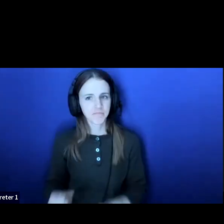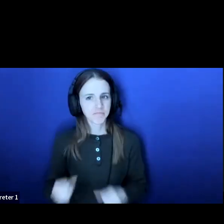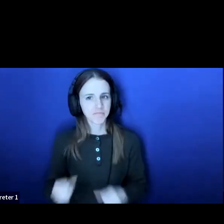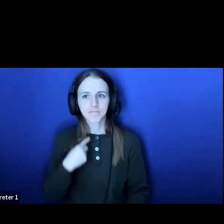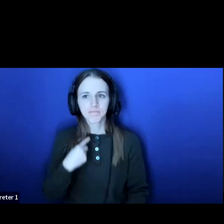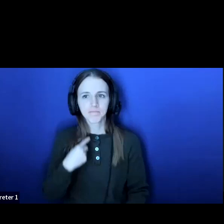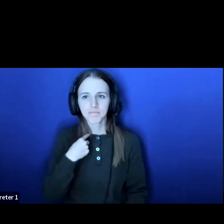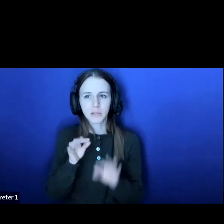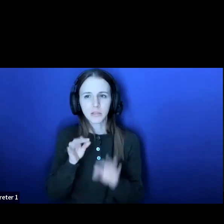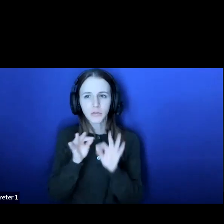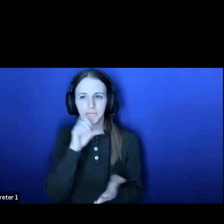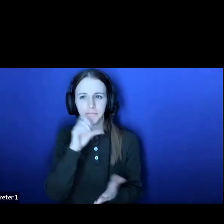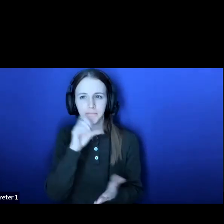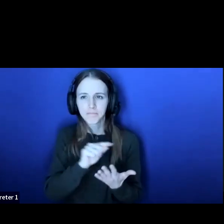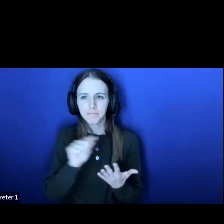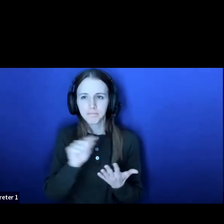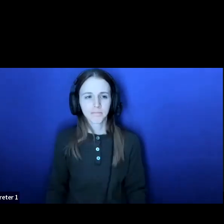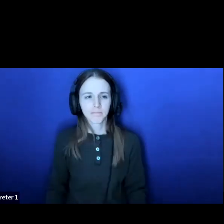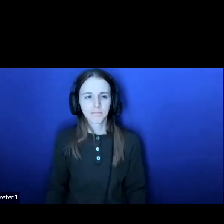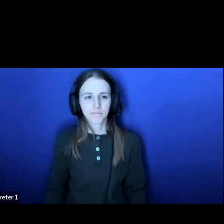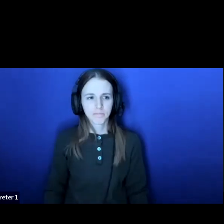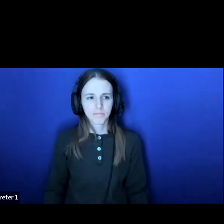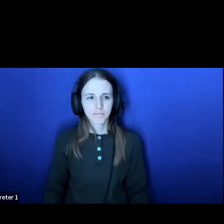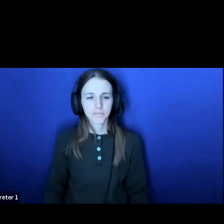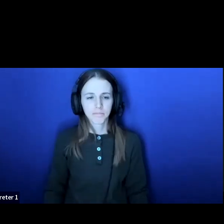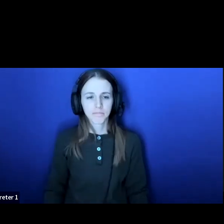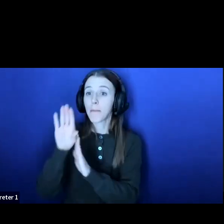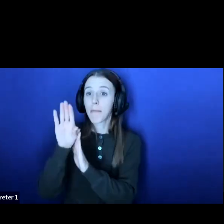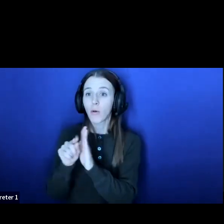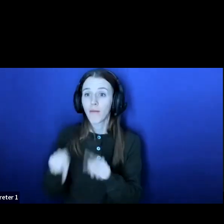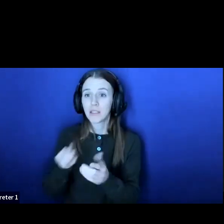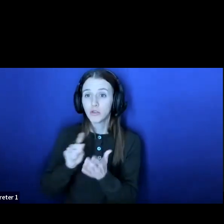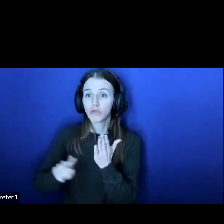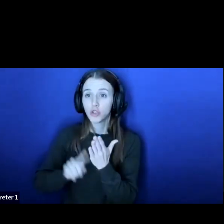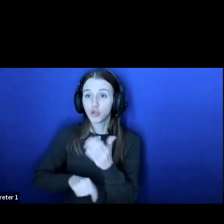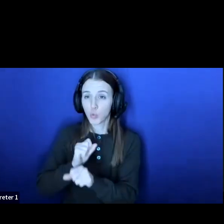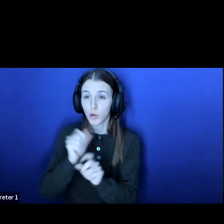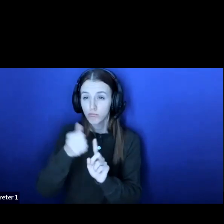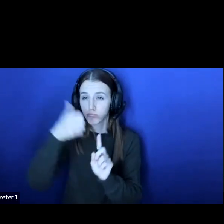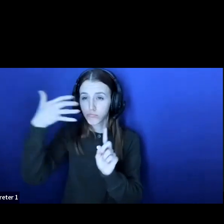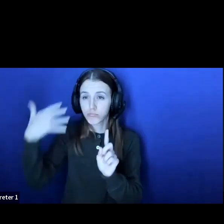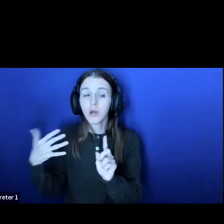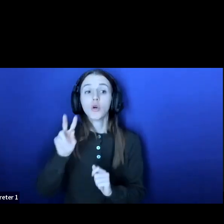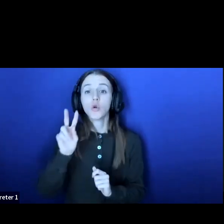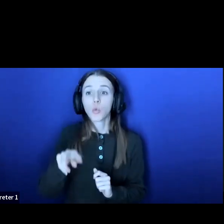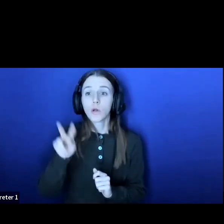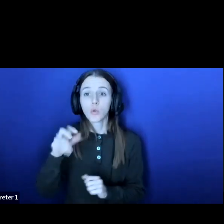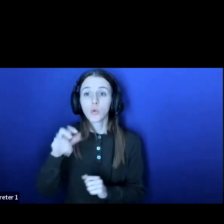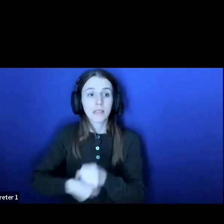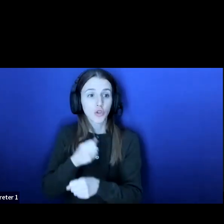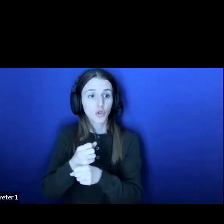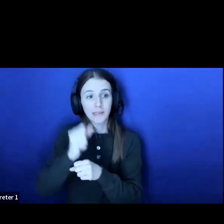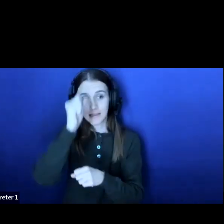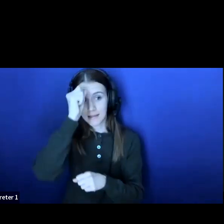Let me take you to the background of this research work. So after 22 years in India, the regulatory body, National